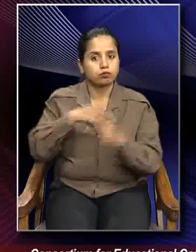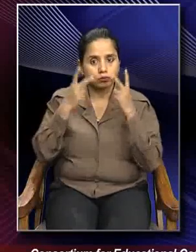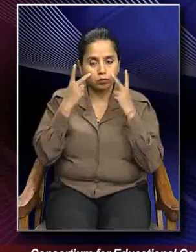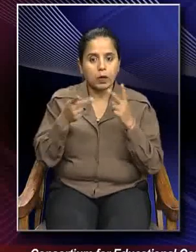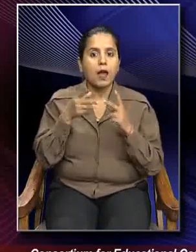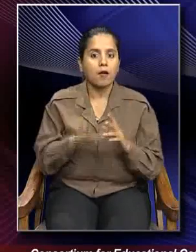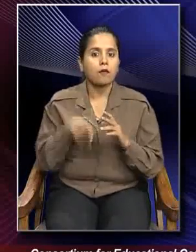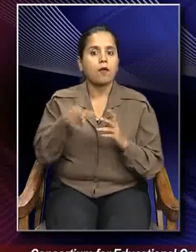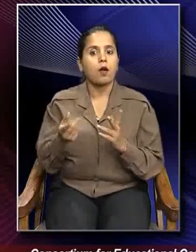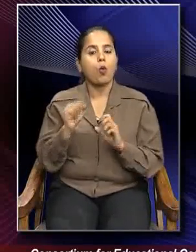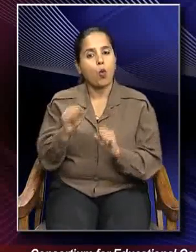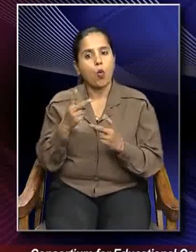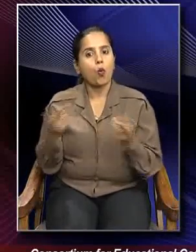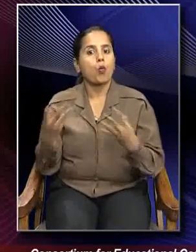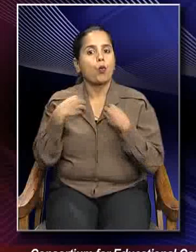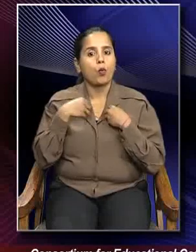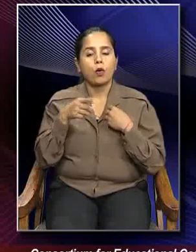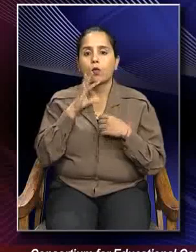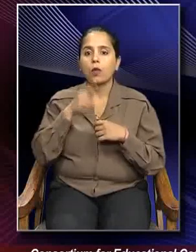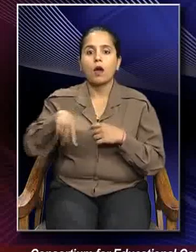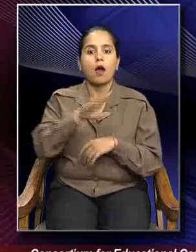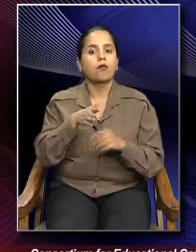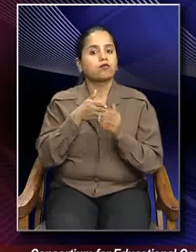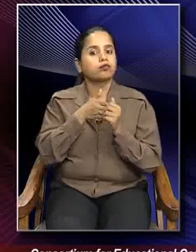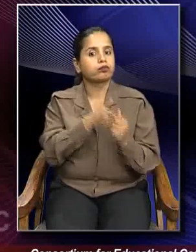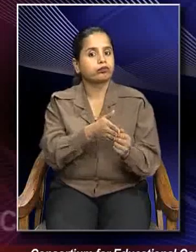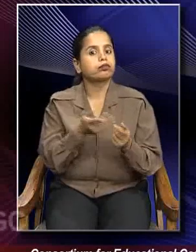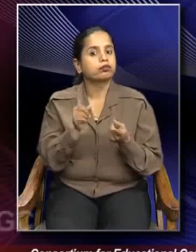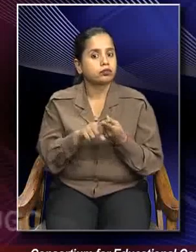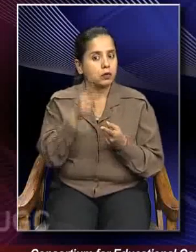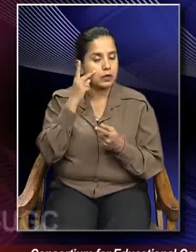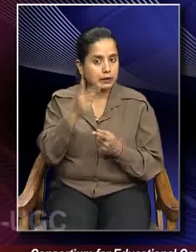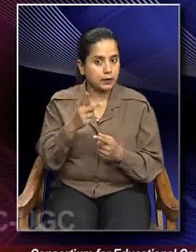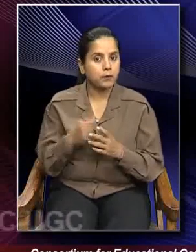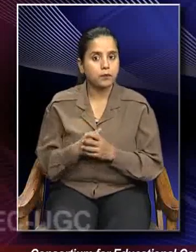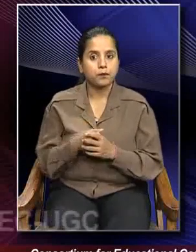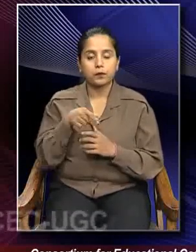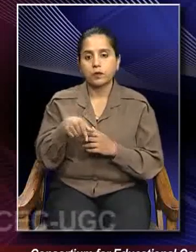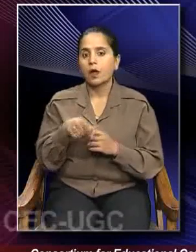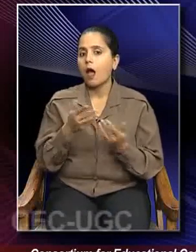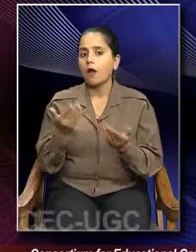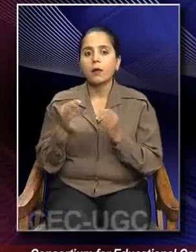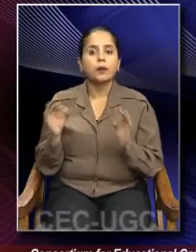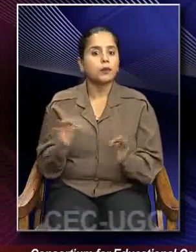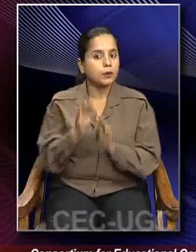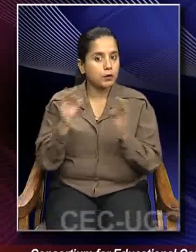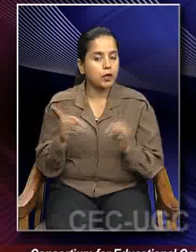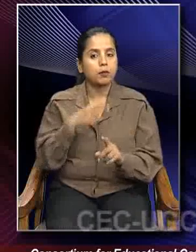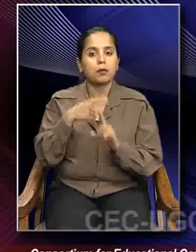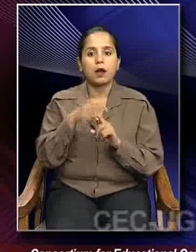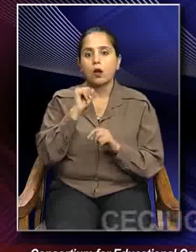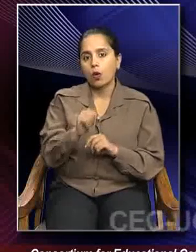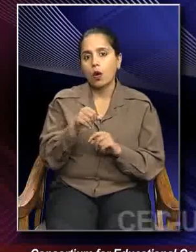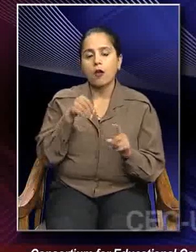obtaining there, and which has then led to the non-existence or effect not